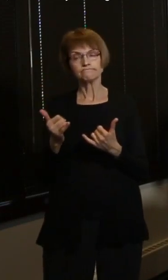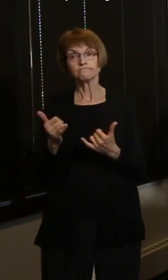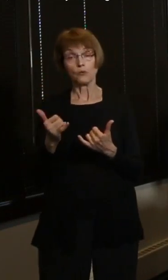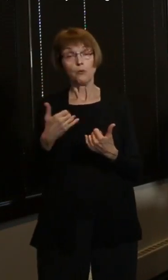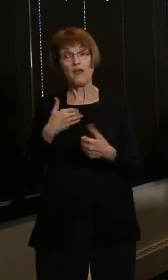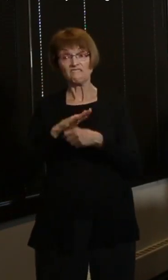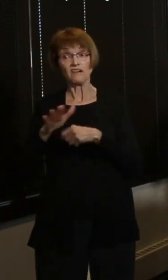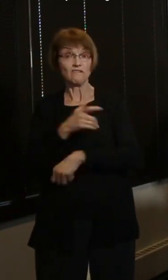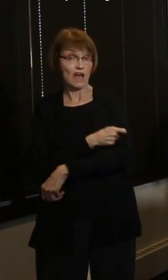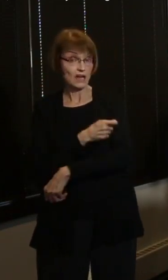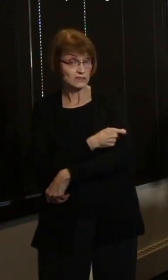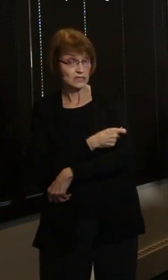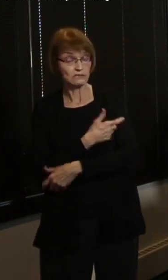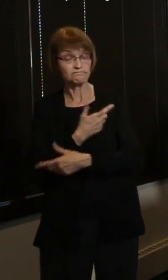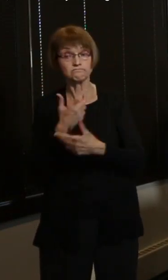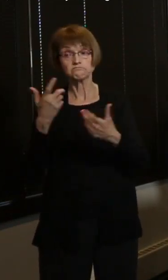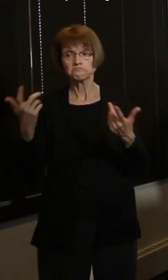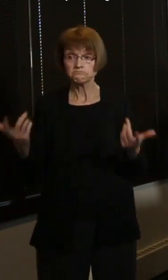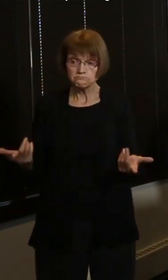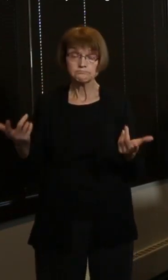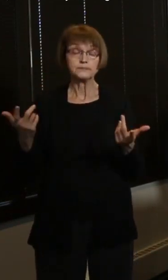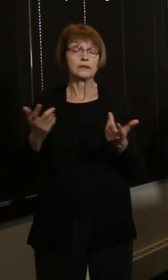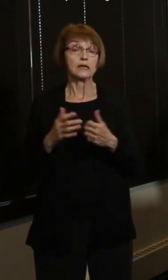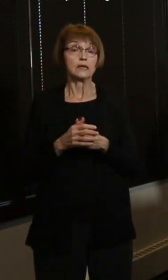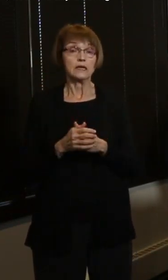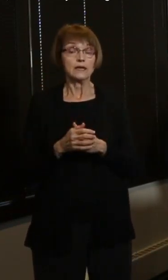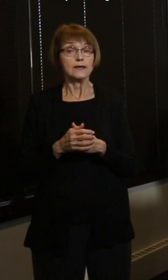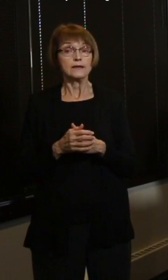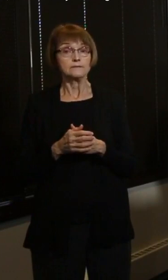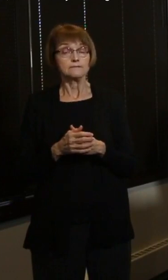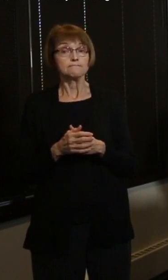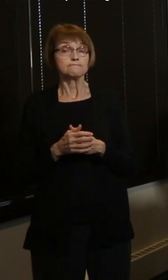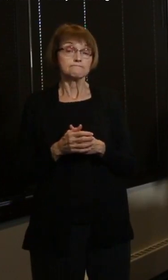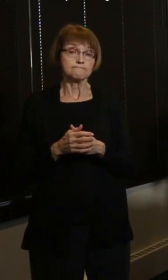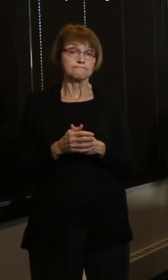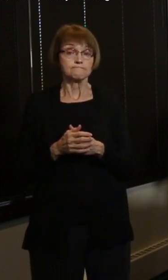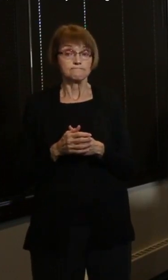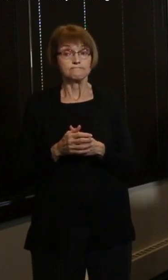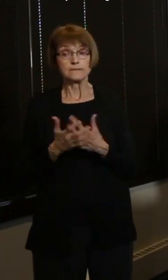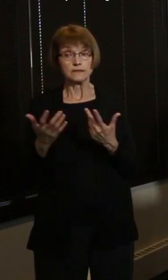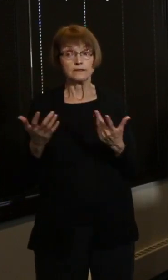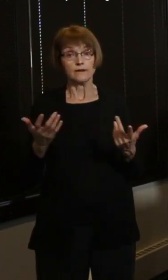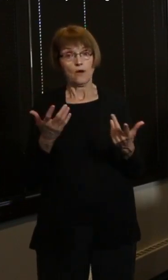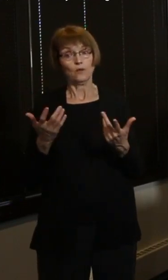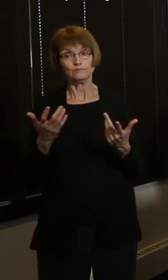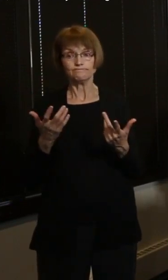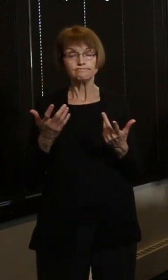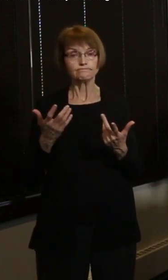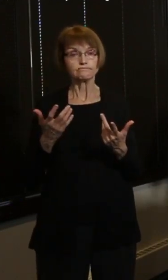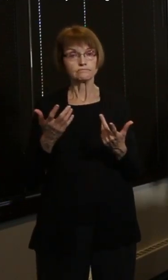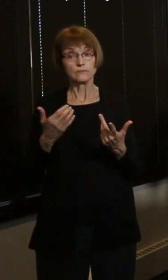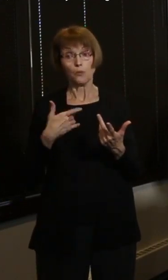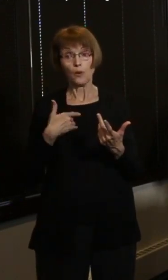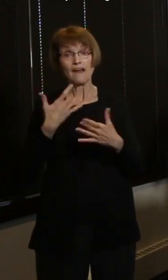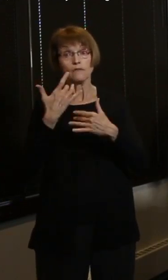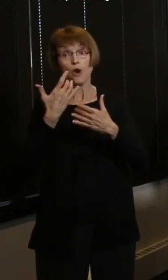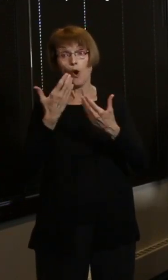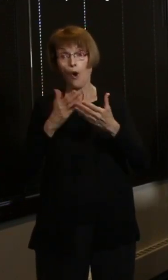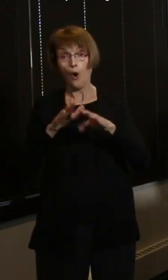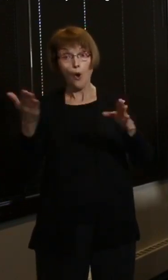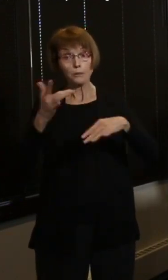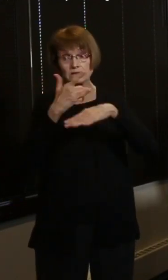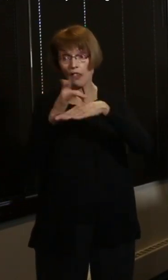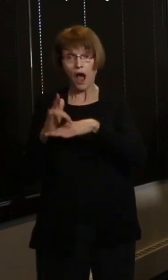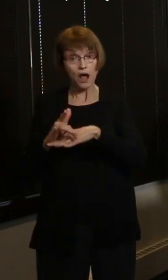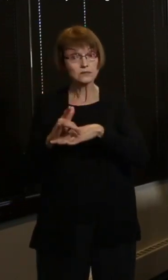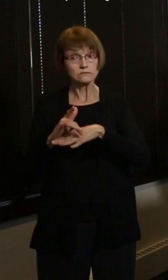adequate supply, and so it's as I've said, we have open slots now, and so